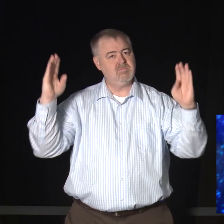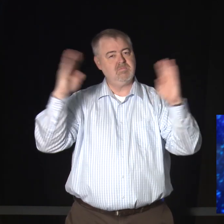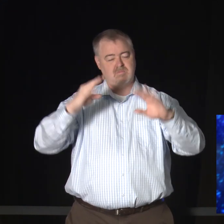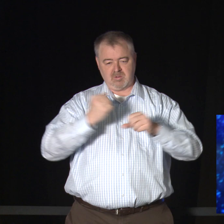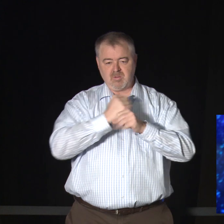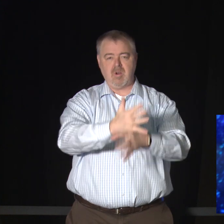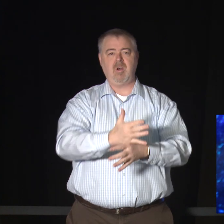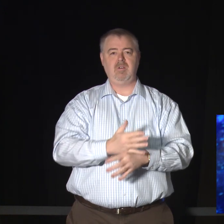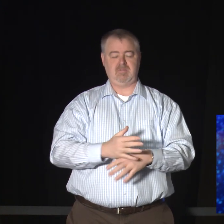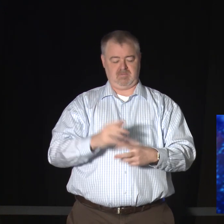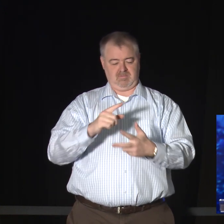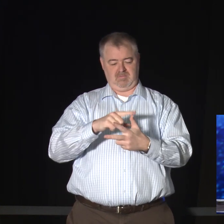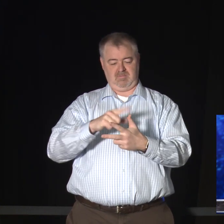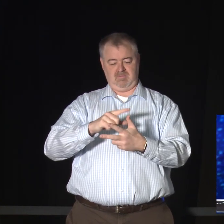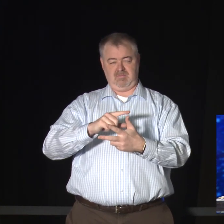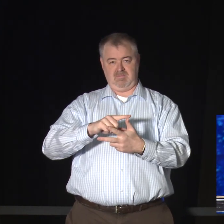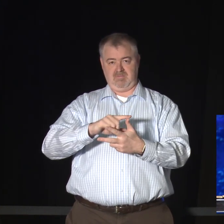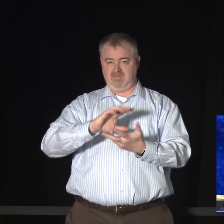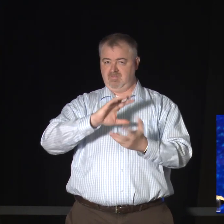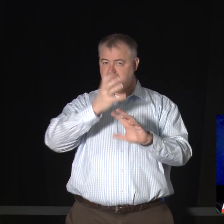Havoc, church,